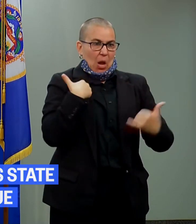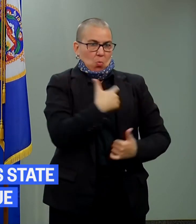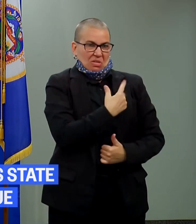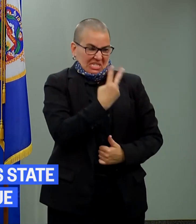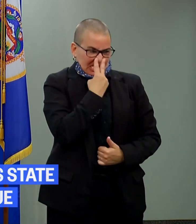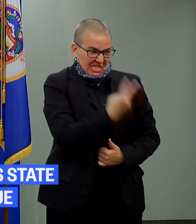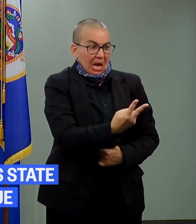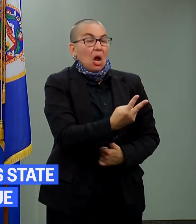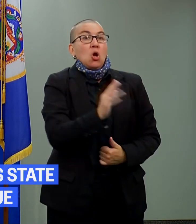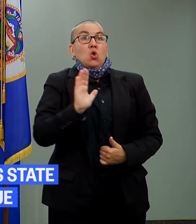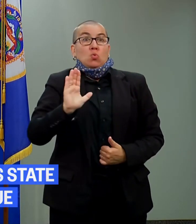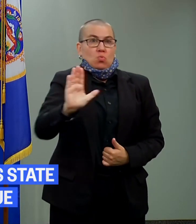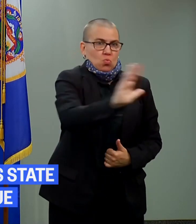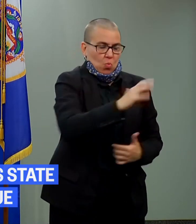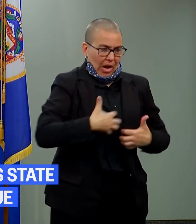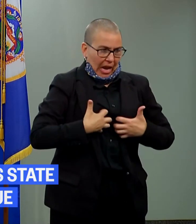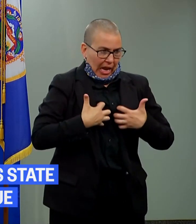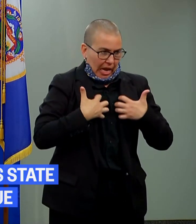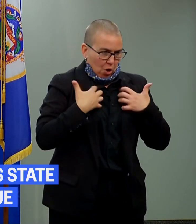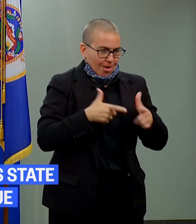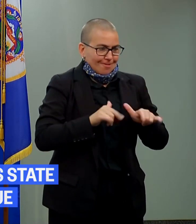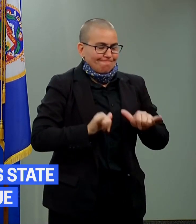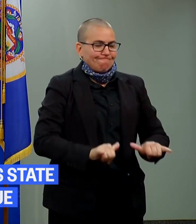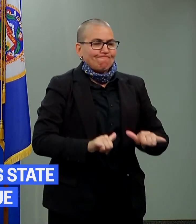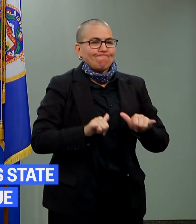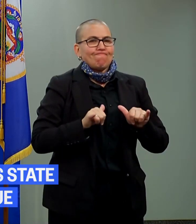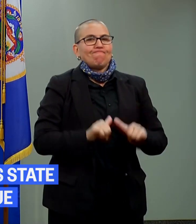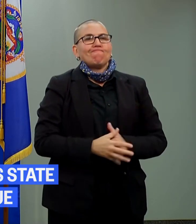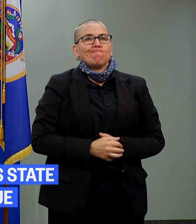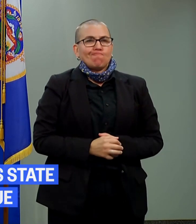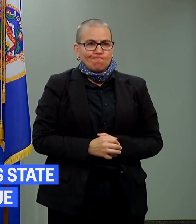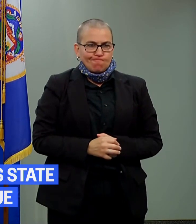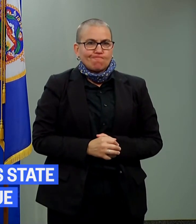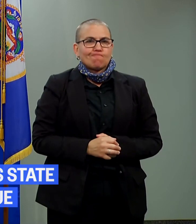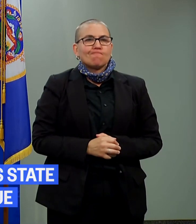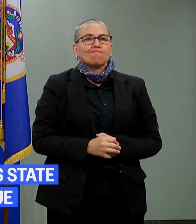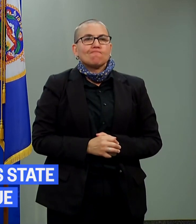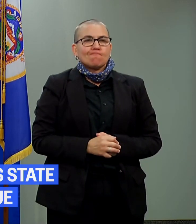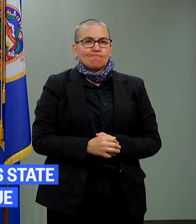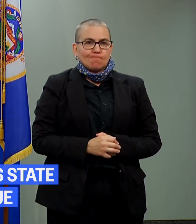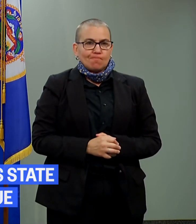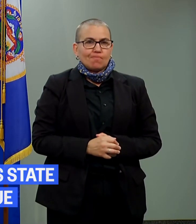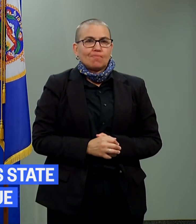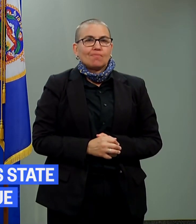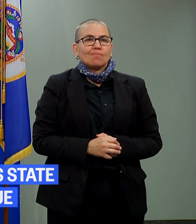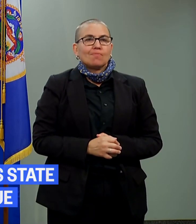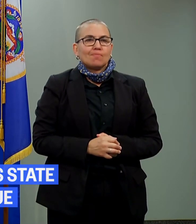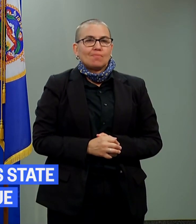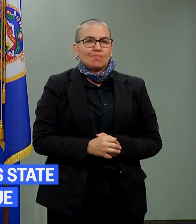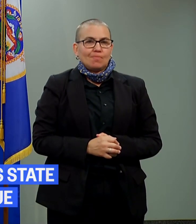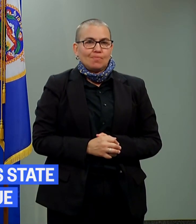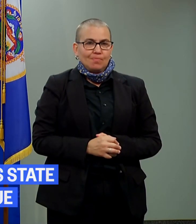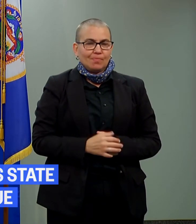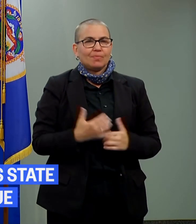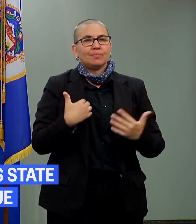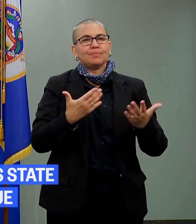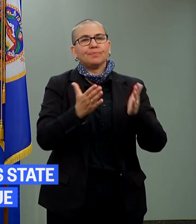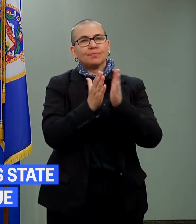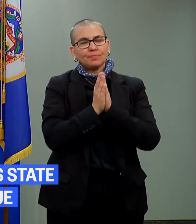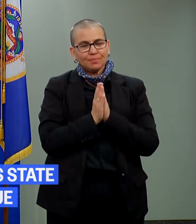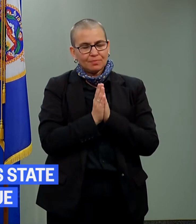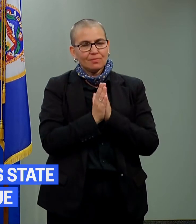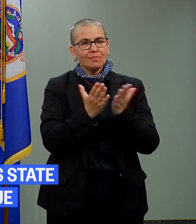So today, we're asking our community for peace. But I want to be very clear. We are not asking